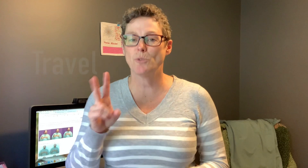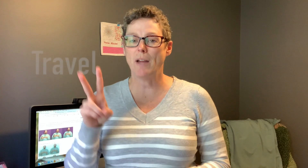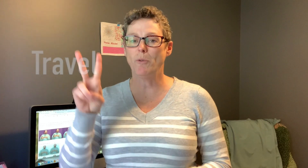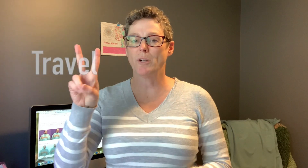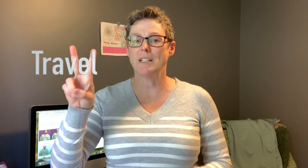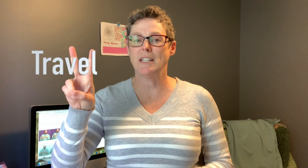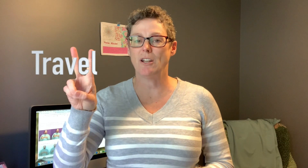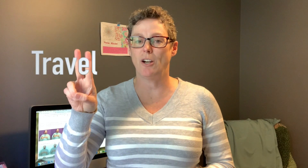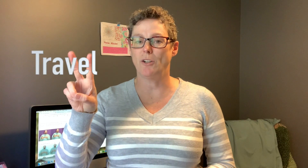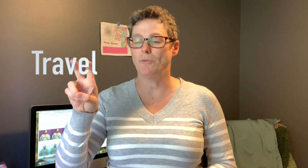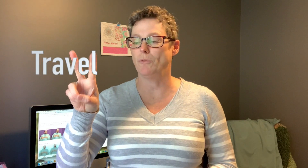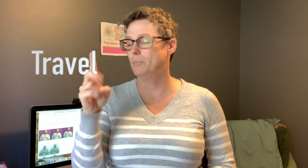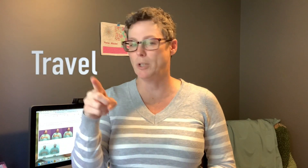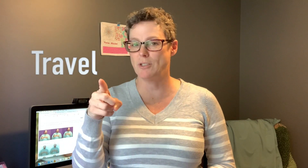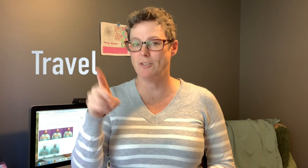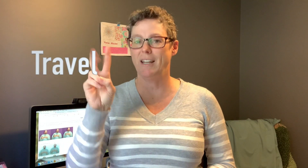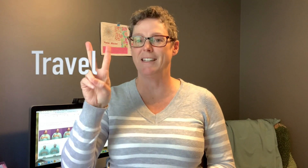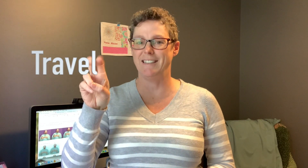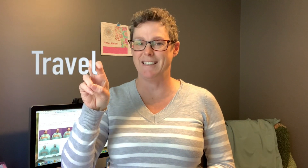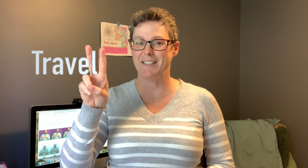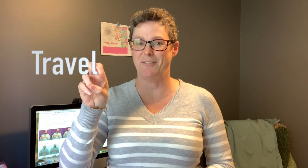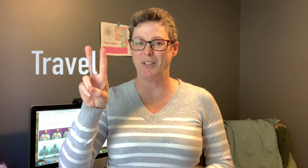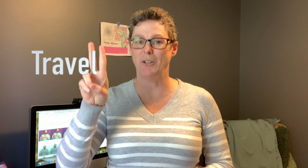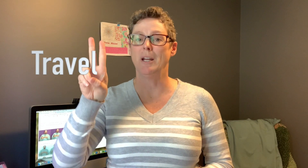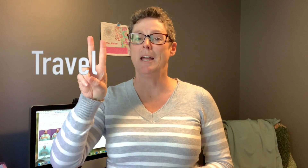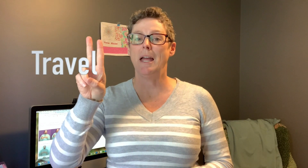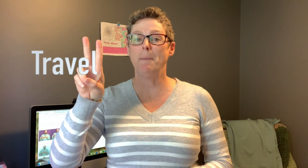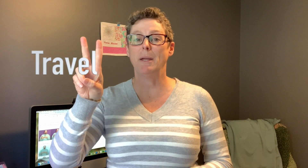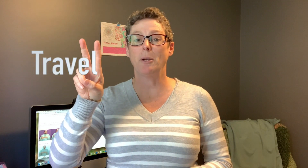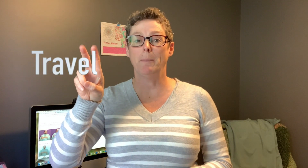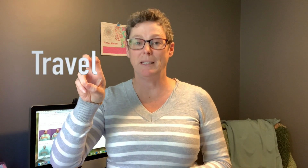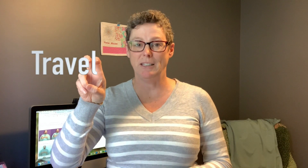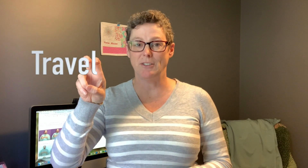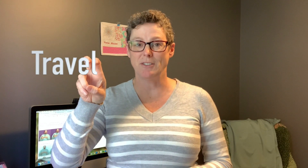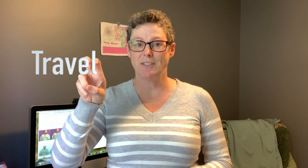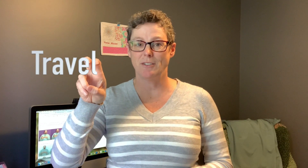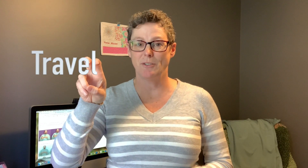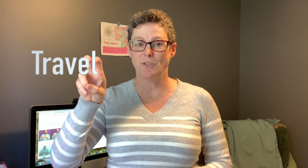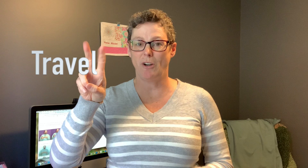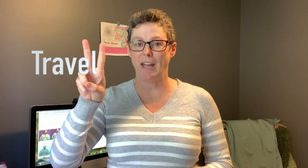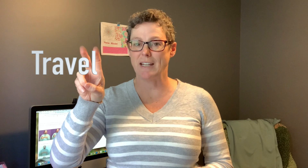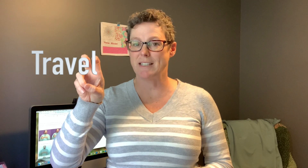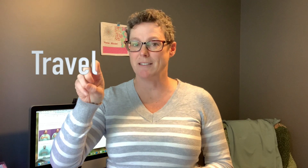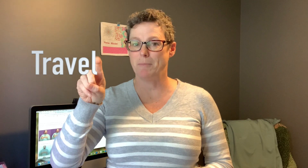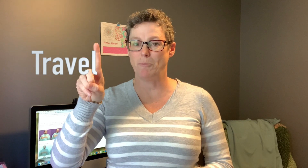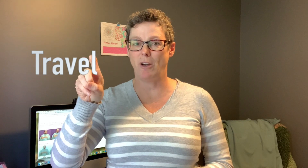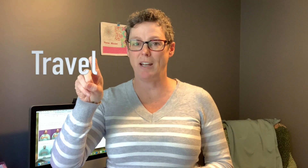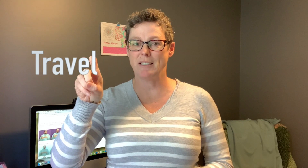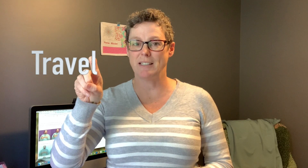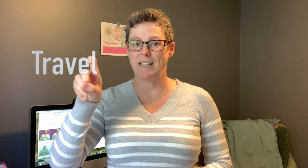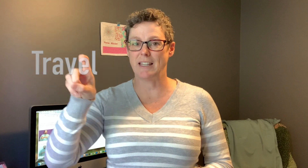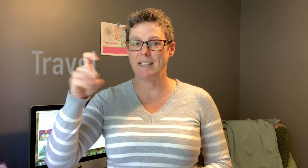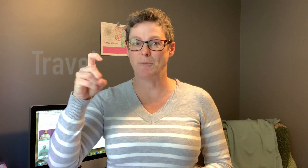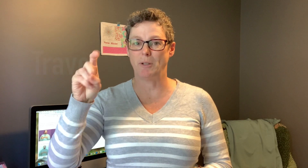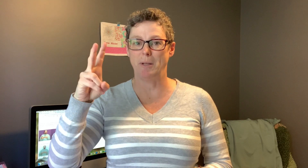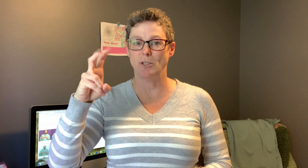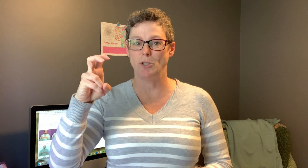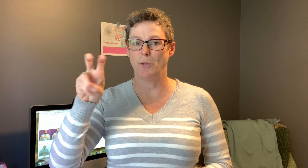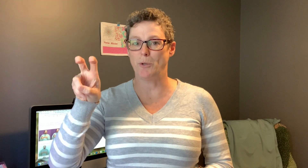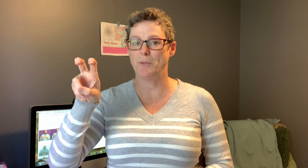Travel, we're going to take our pointer and index finger and make our bunny ears. Those are our X. Remember, our X is like this. We're going to make 2 of those and